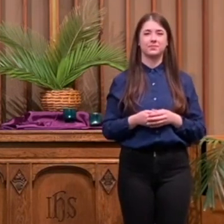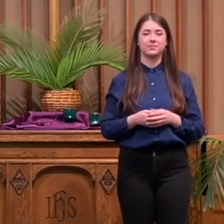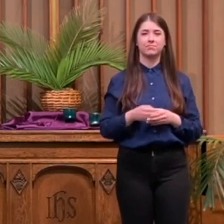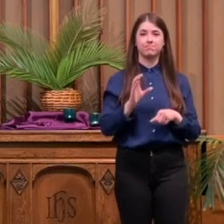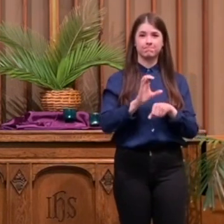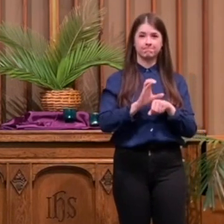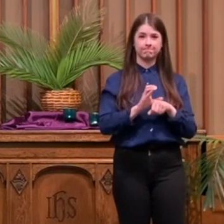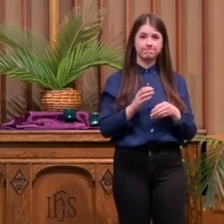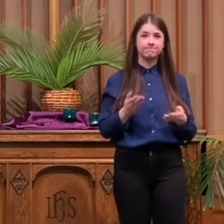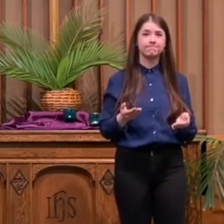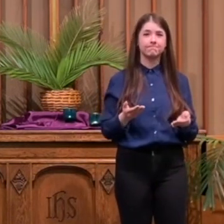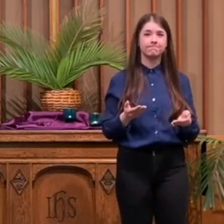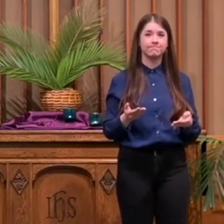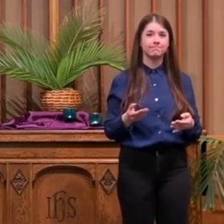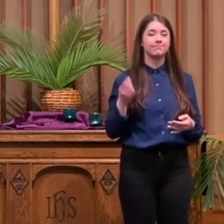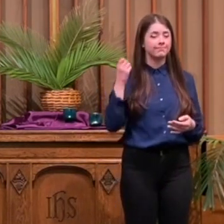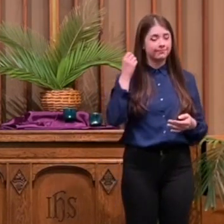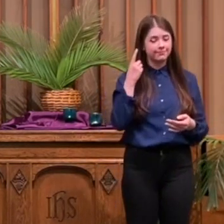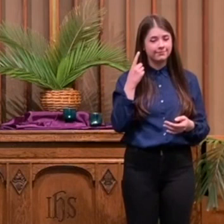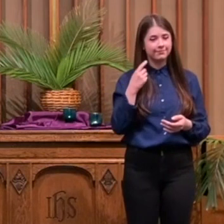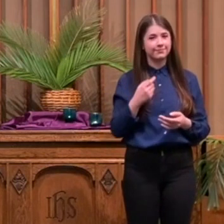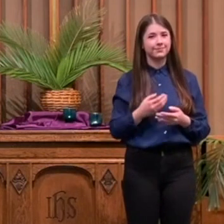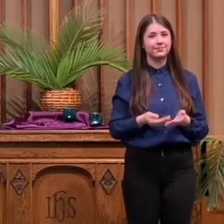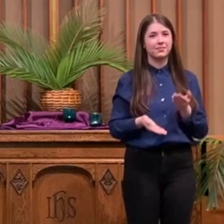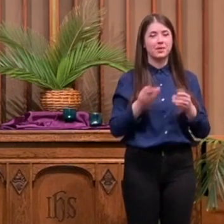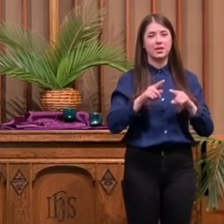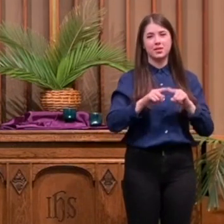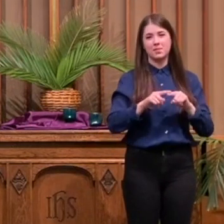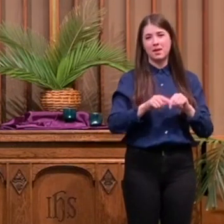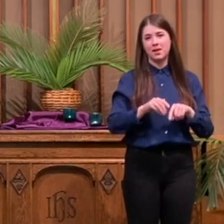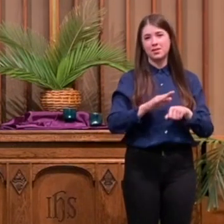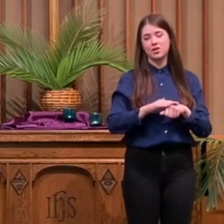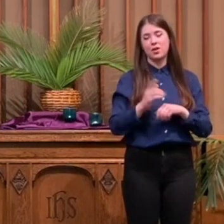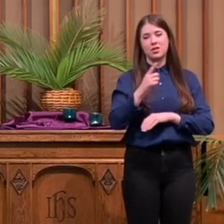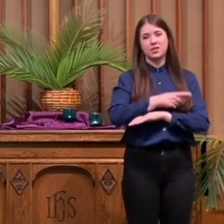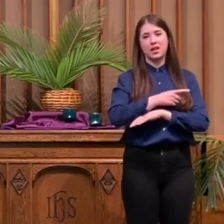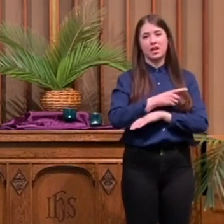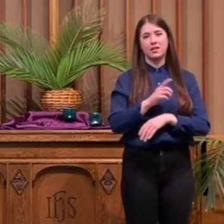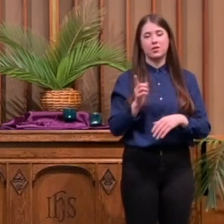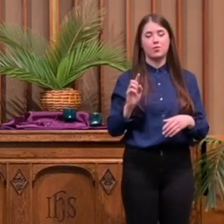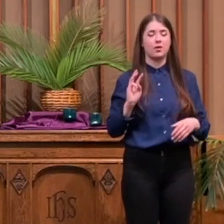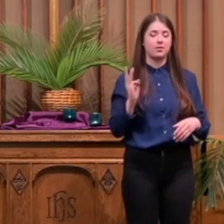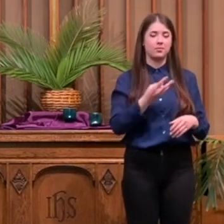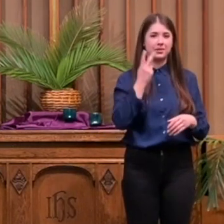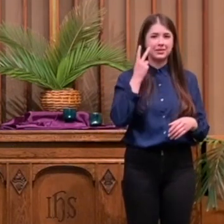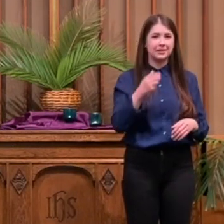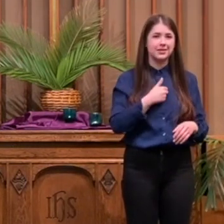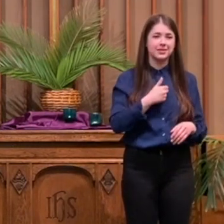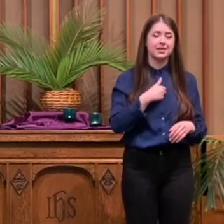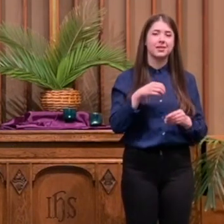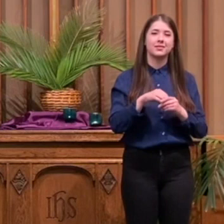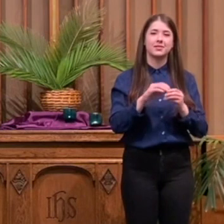Church, let's face it, it may depend on the day where we see ourselves in this story